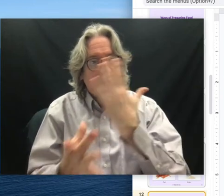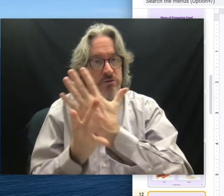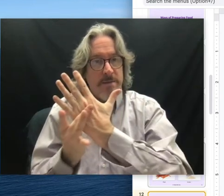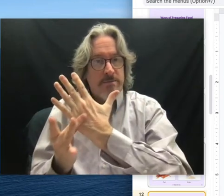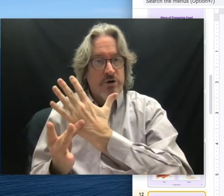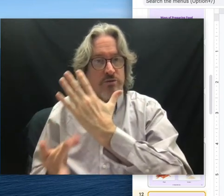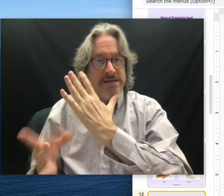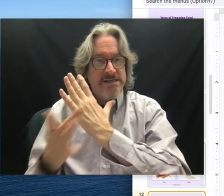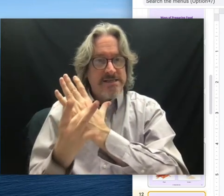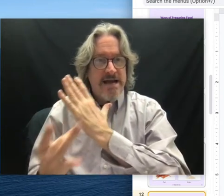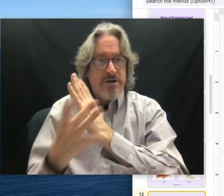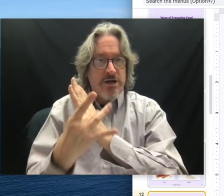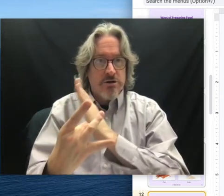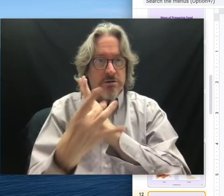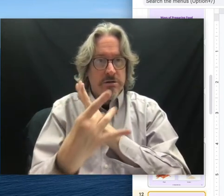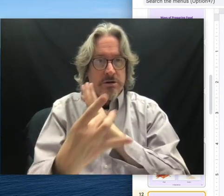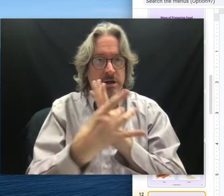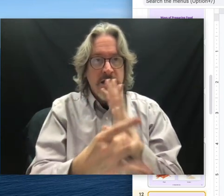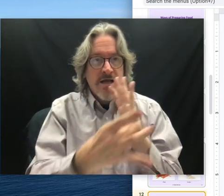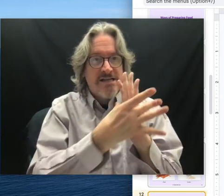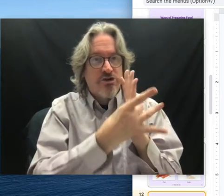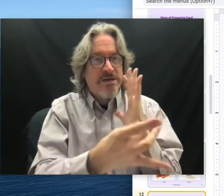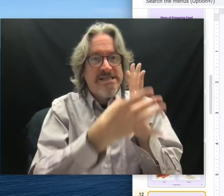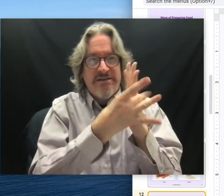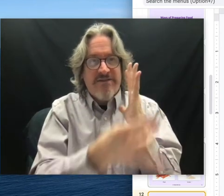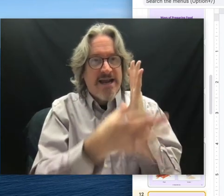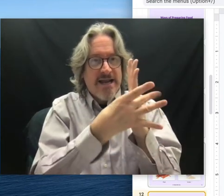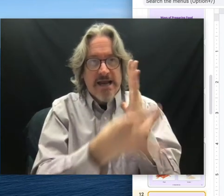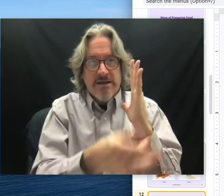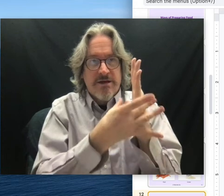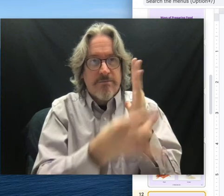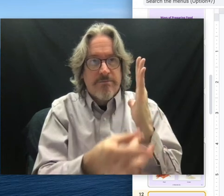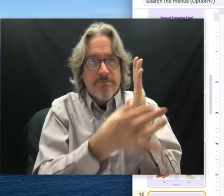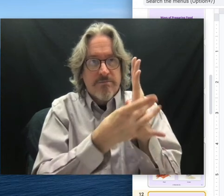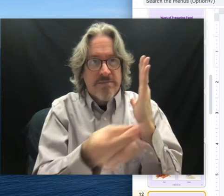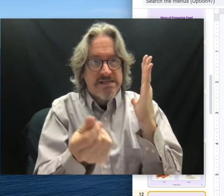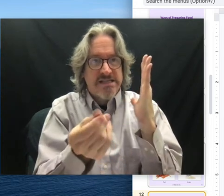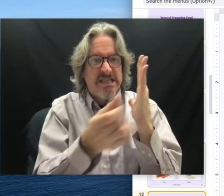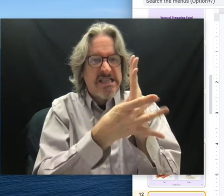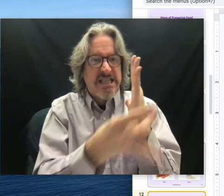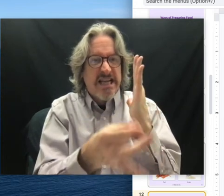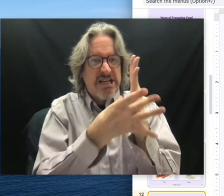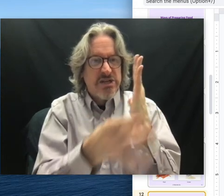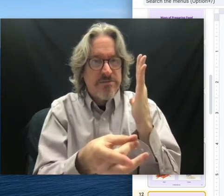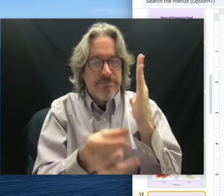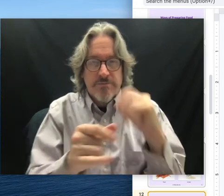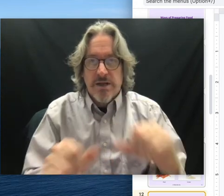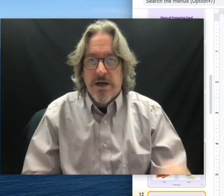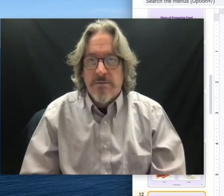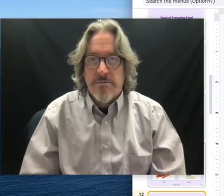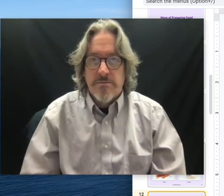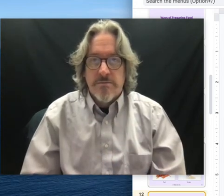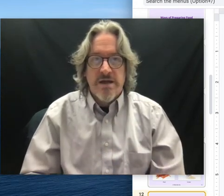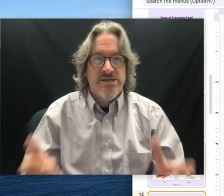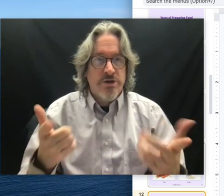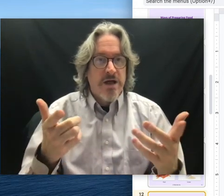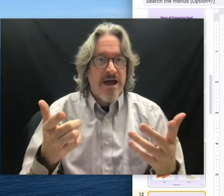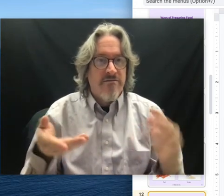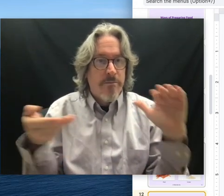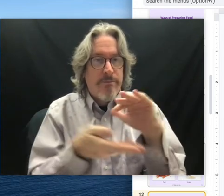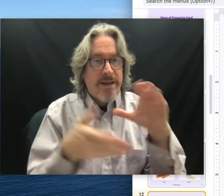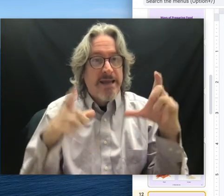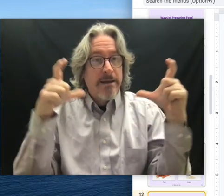Grease. So remember, grease is down here. It's greasy, fatty, anything that's slick. And so